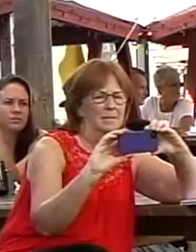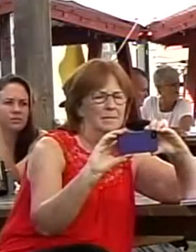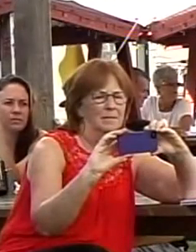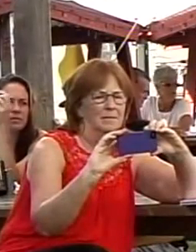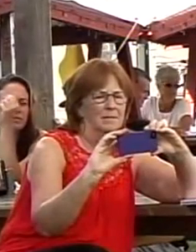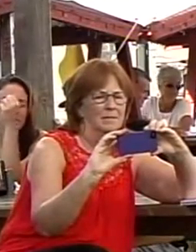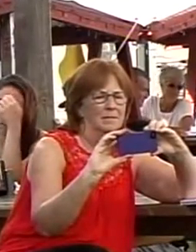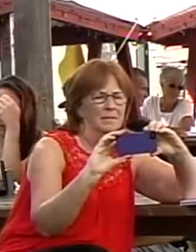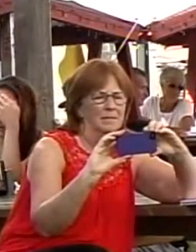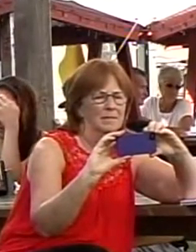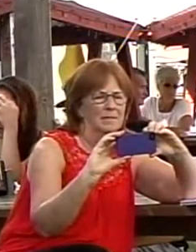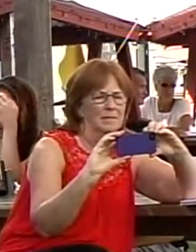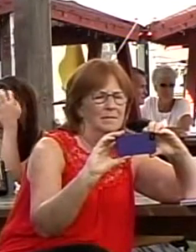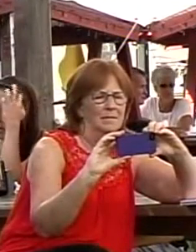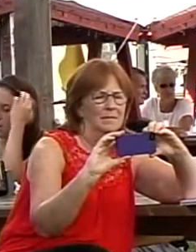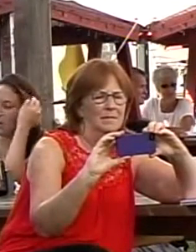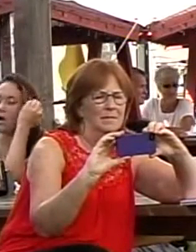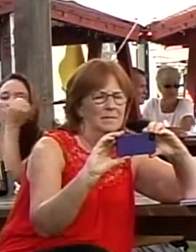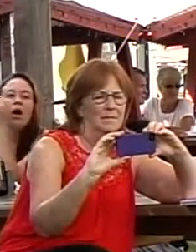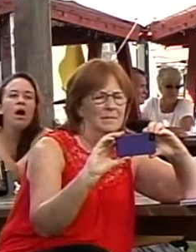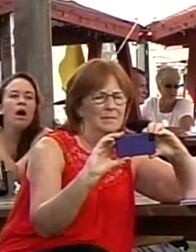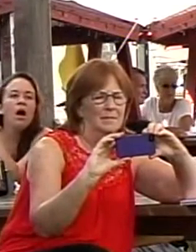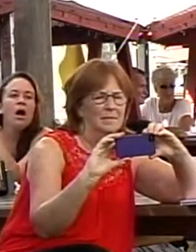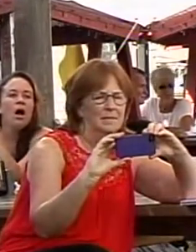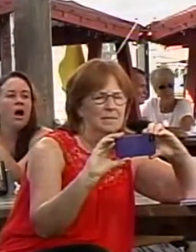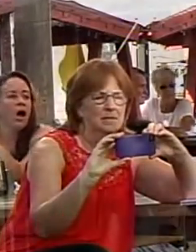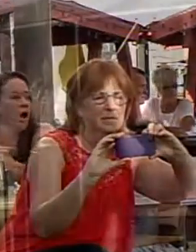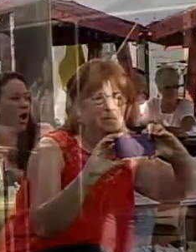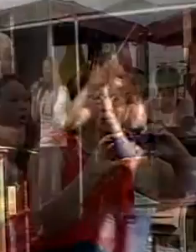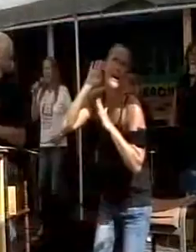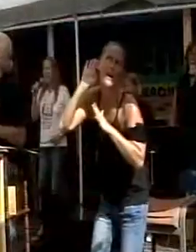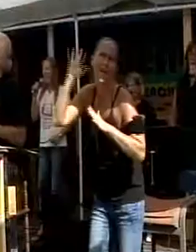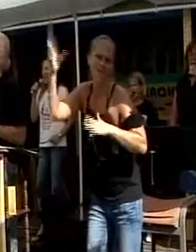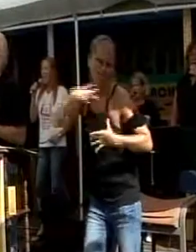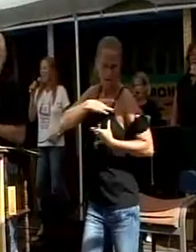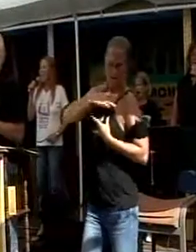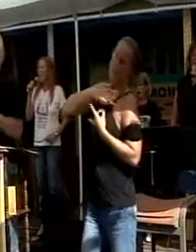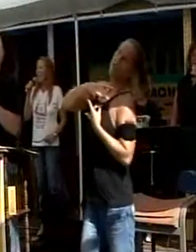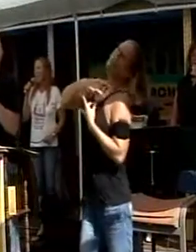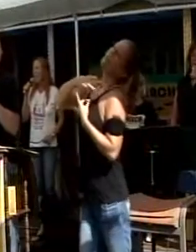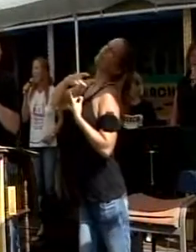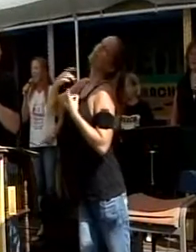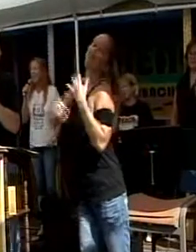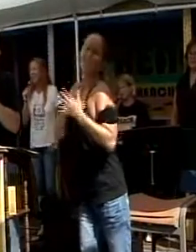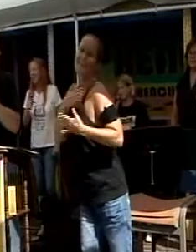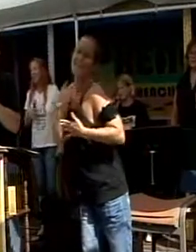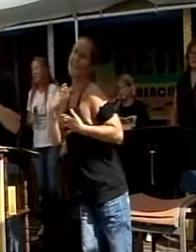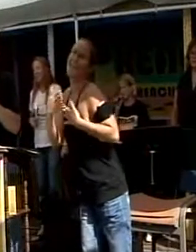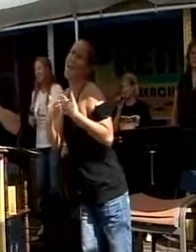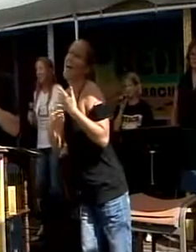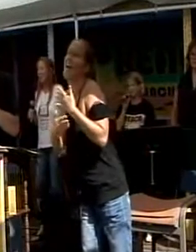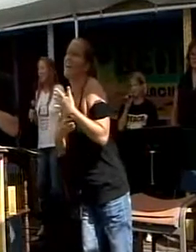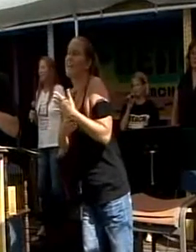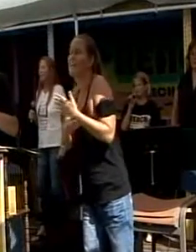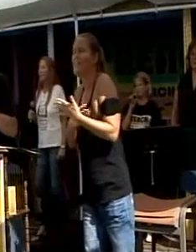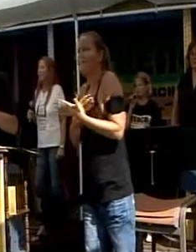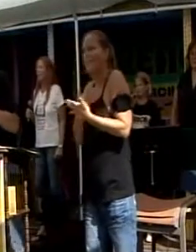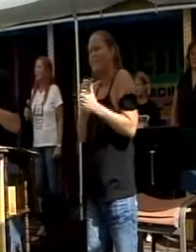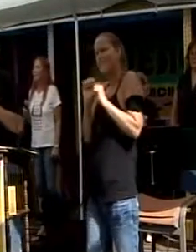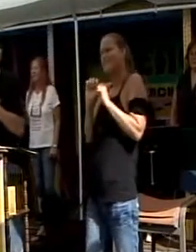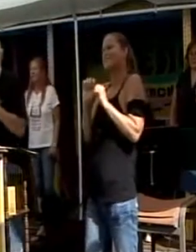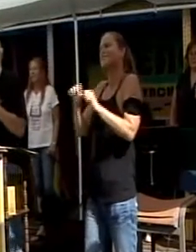Well, I hear you whisper my name. You say my love for you will